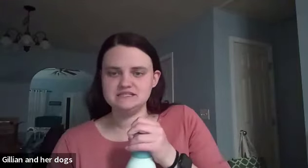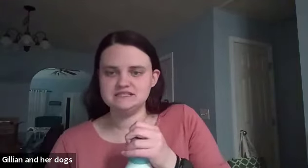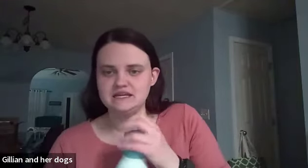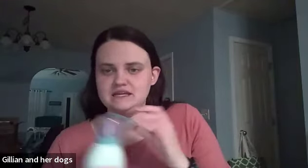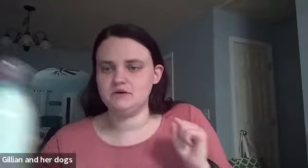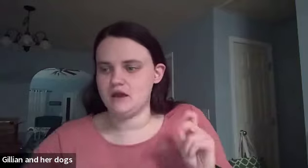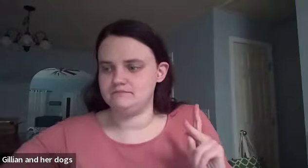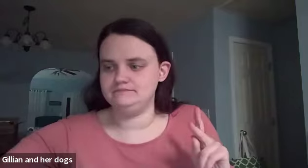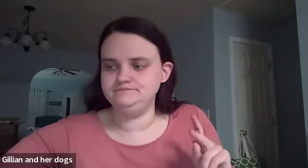Pharmacy, stadium. Okay.